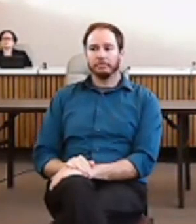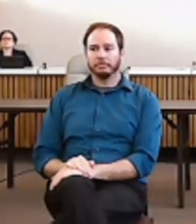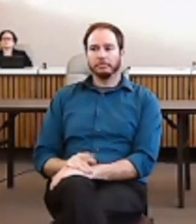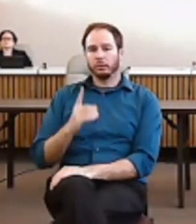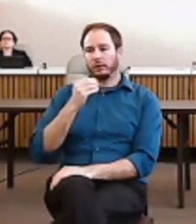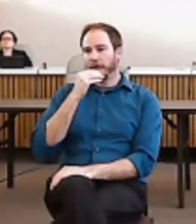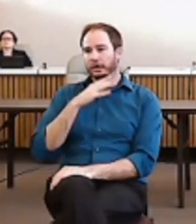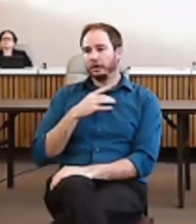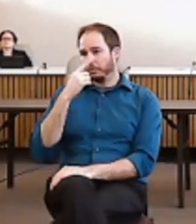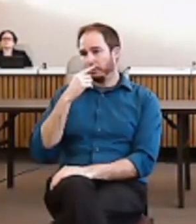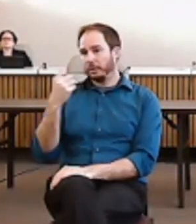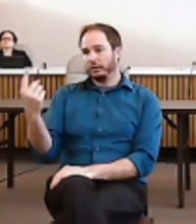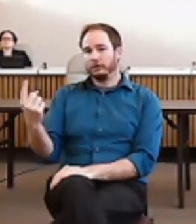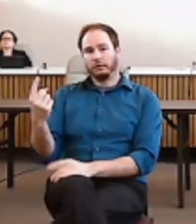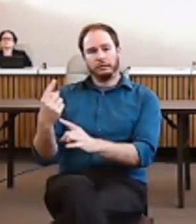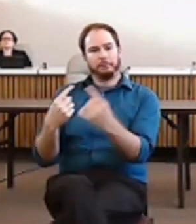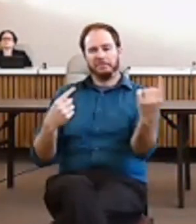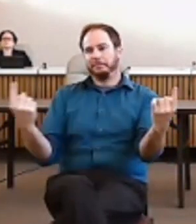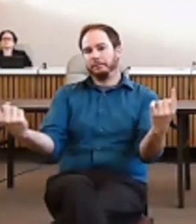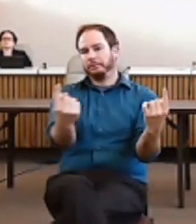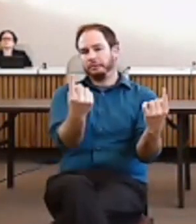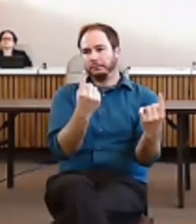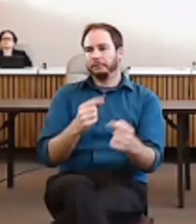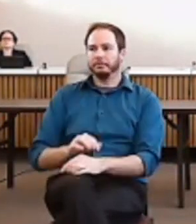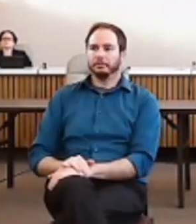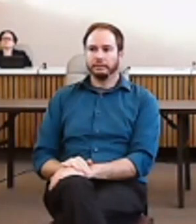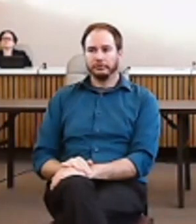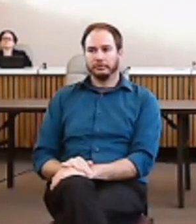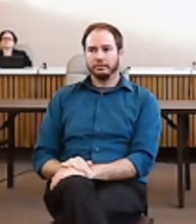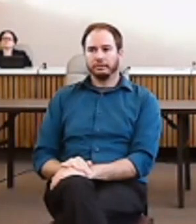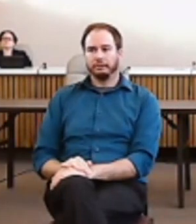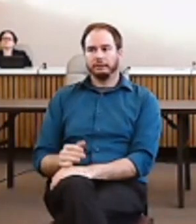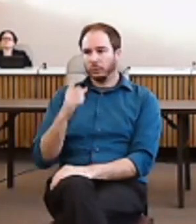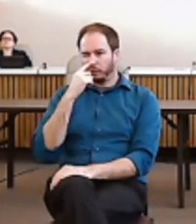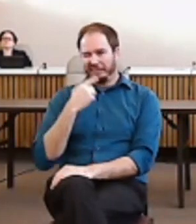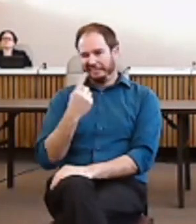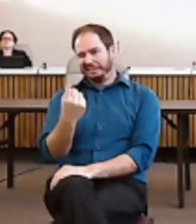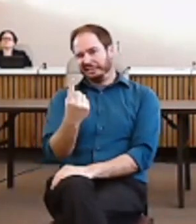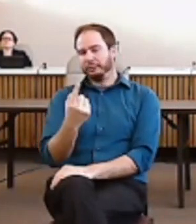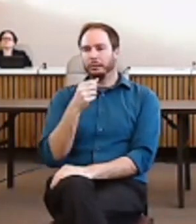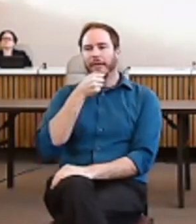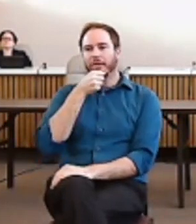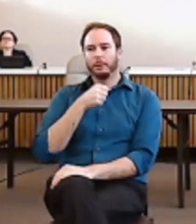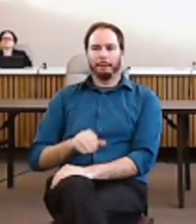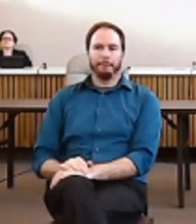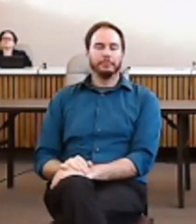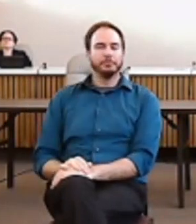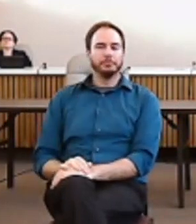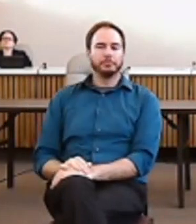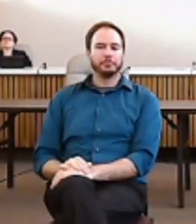Okay, could you step aside so we have someone who wants to come up? Oh, come on up to the microphone, please.